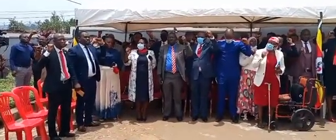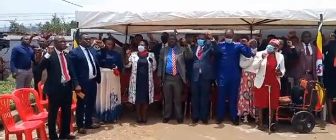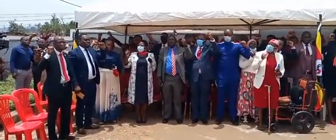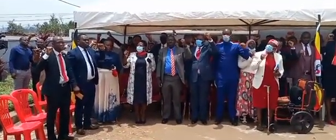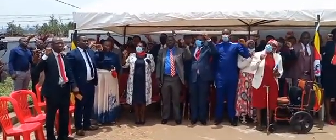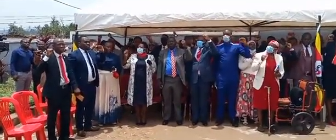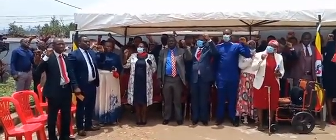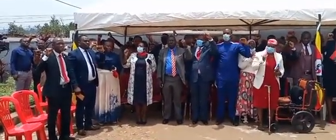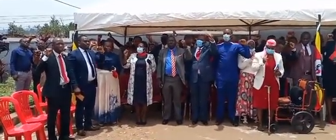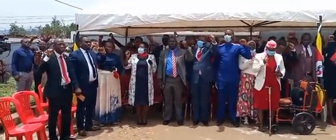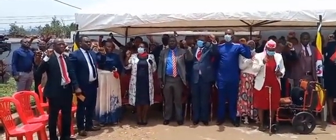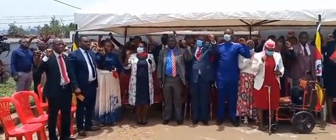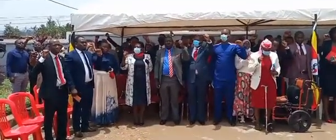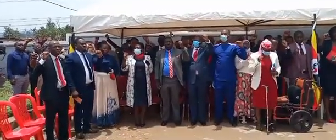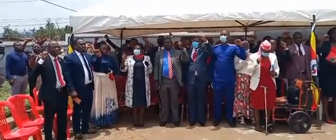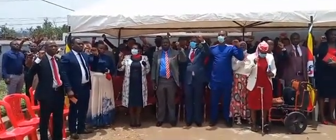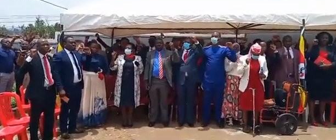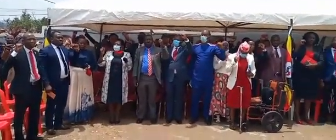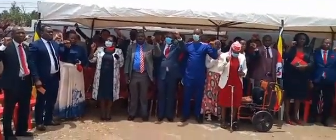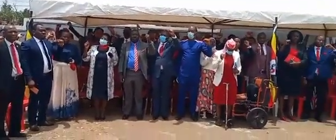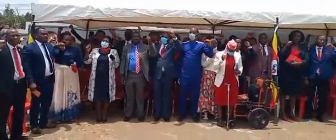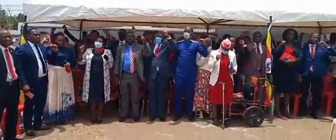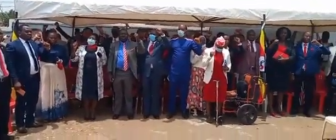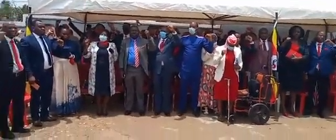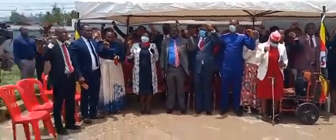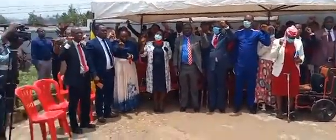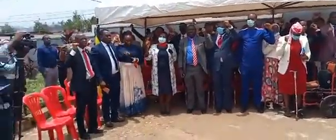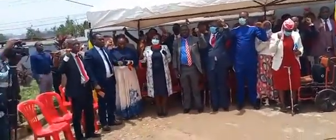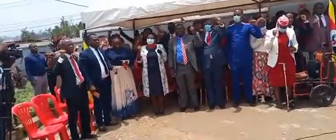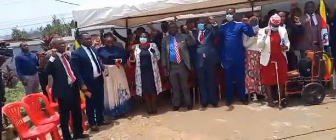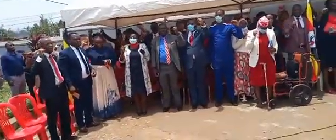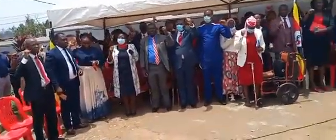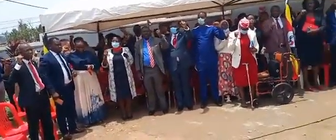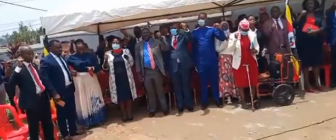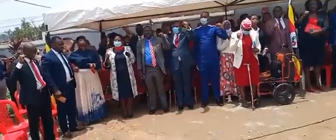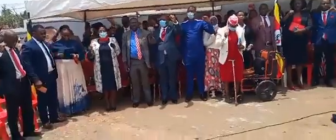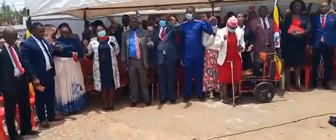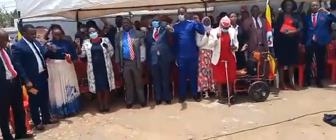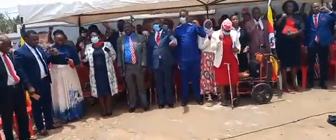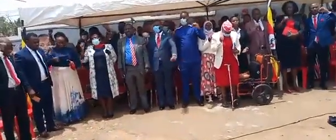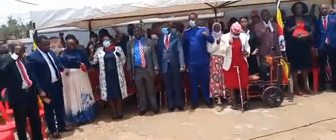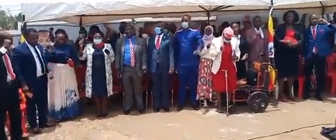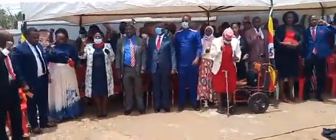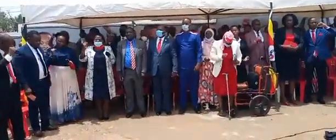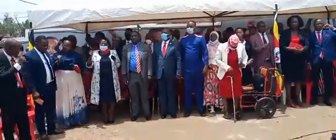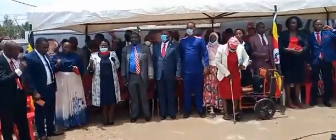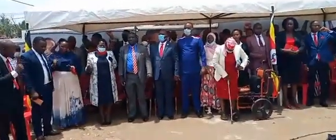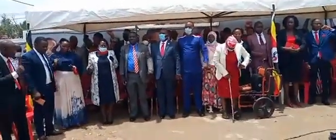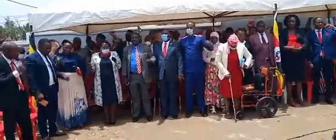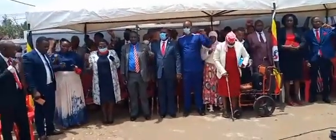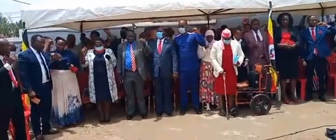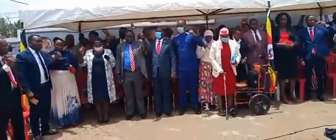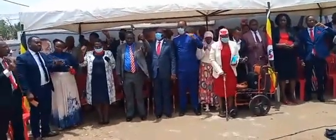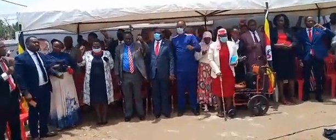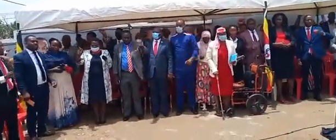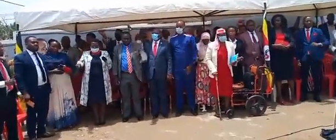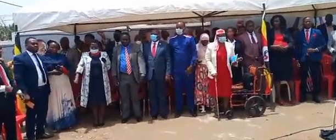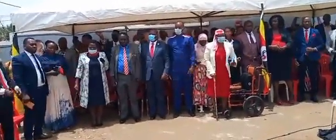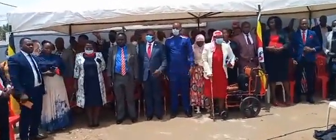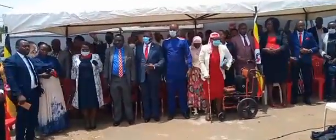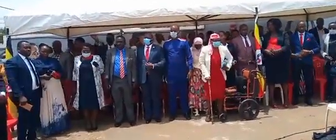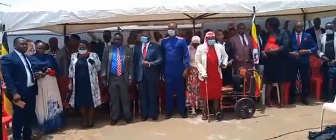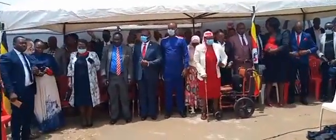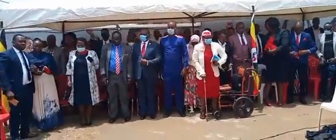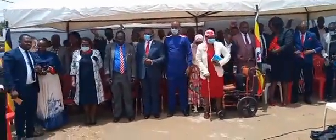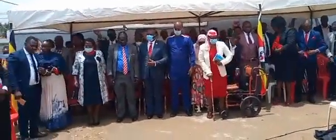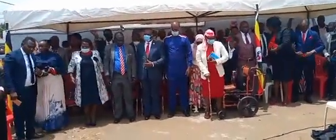Balengule, Tulian Balengule, People power, our power, people